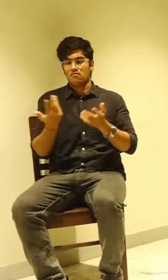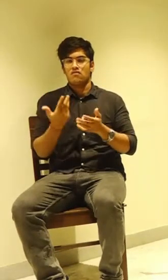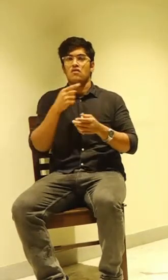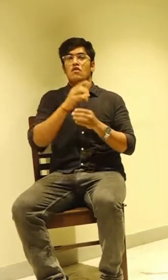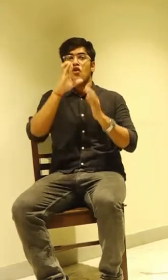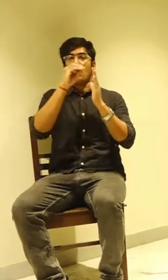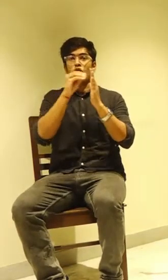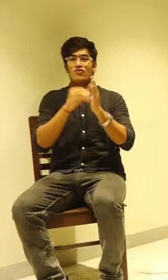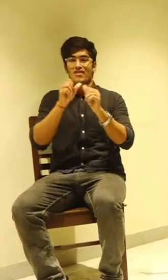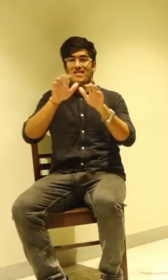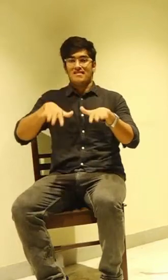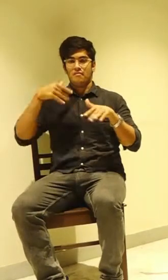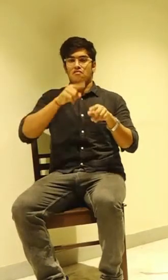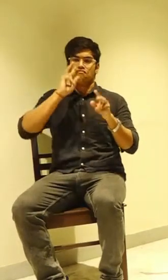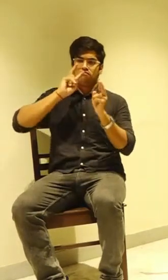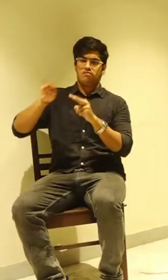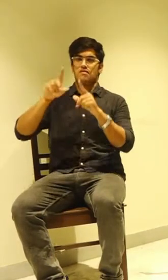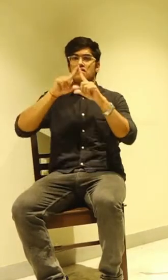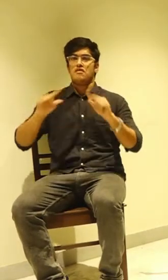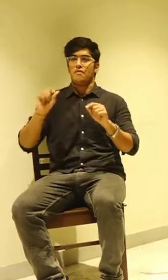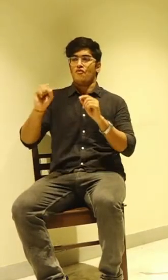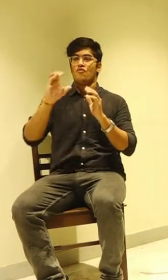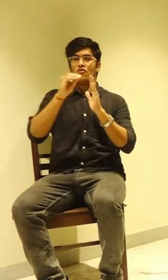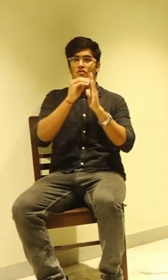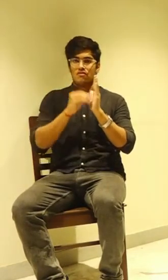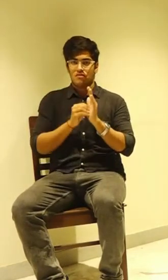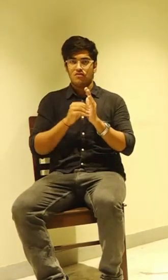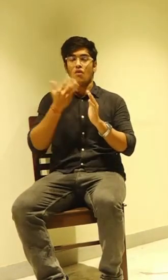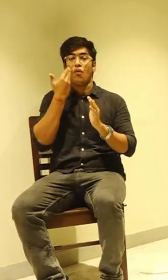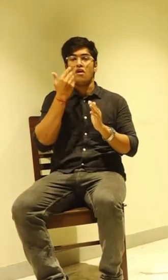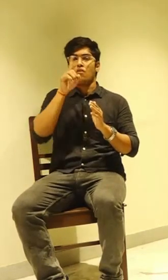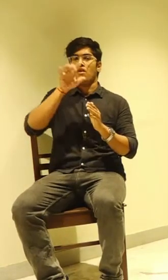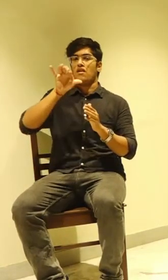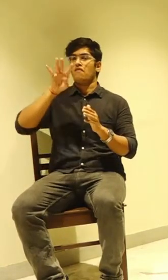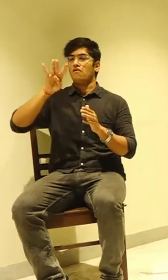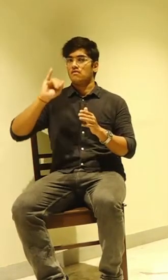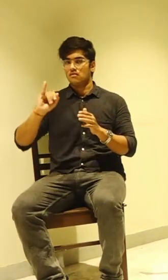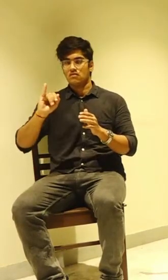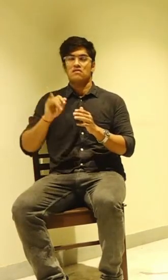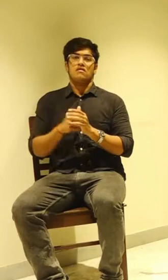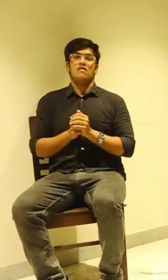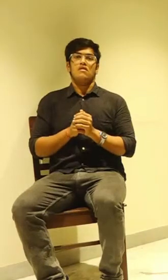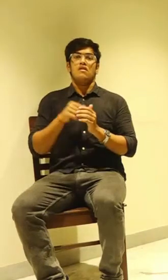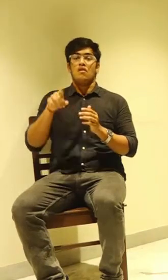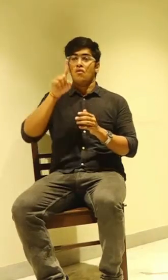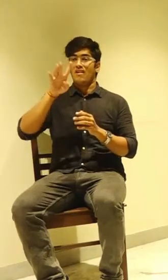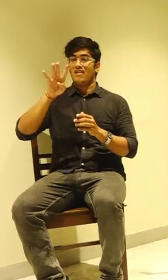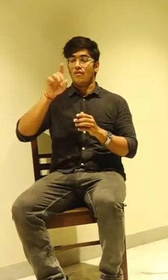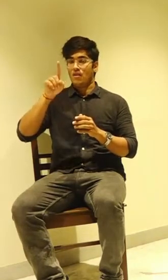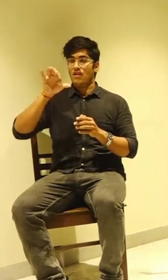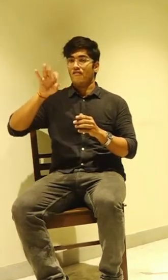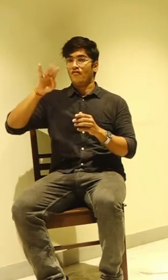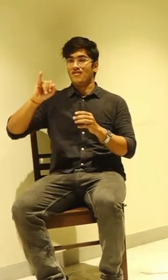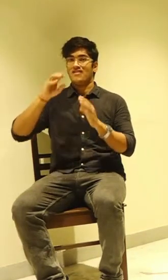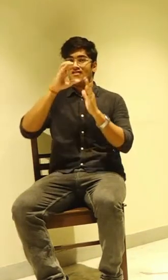Assembly looked to the Japanese constitution, the 1946 constitution, and there was a particular article